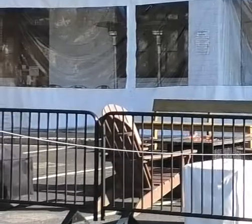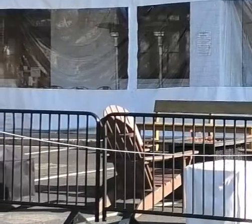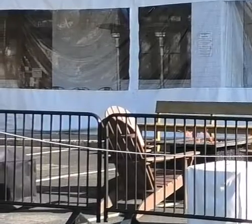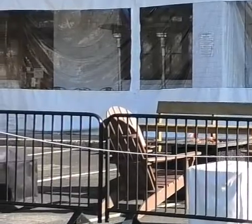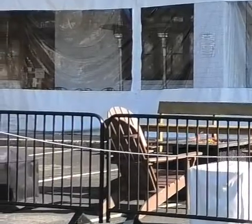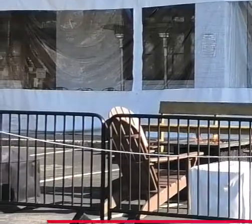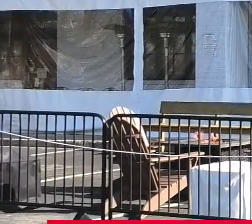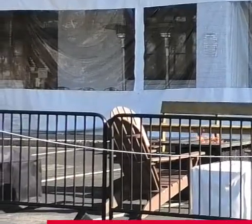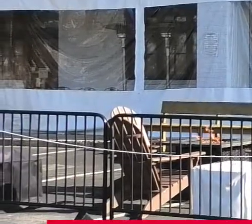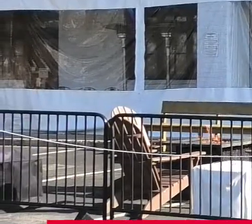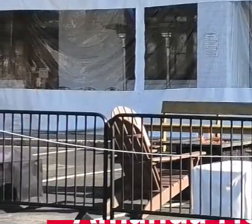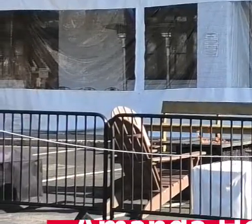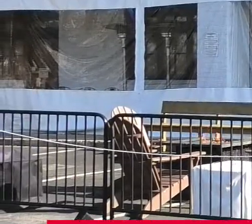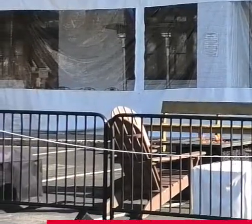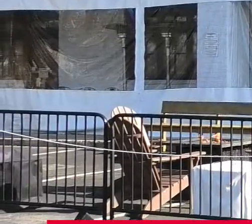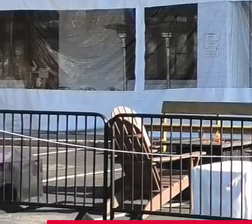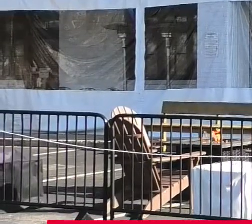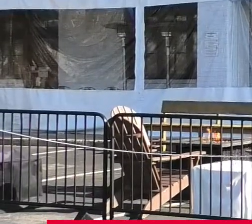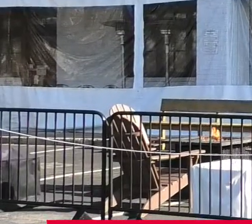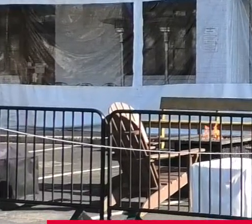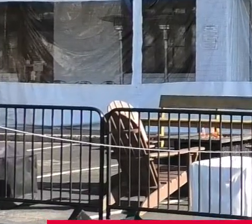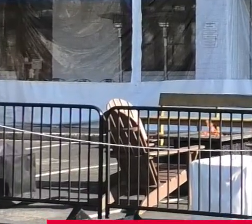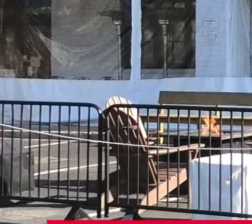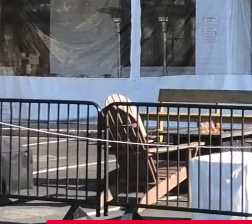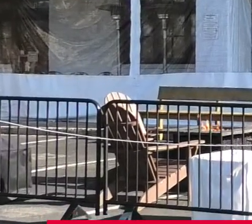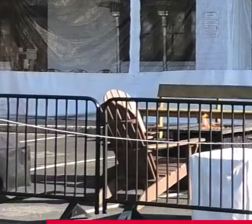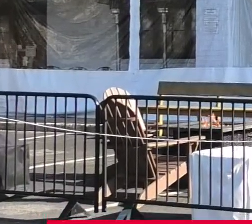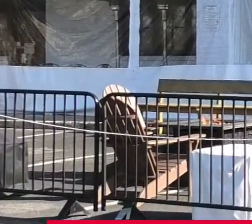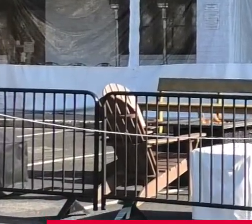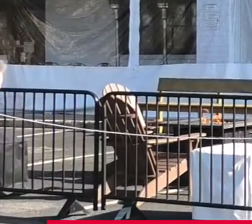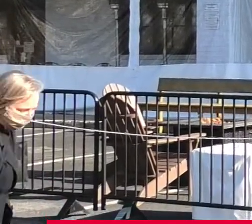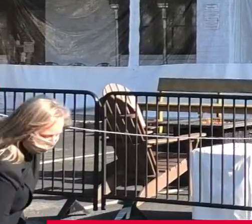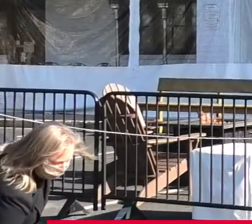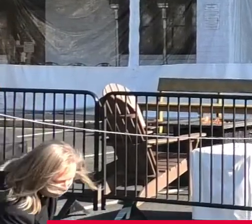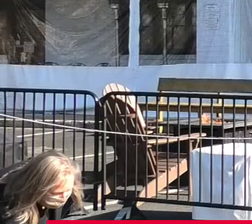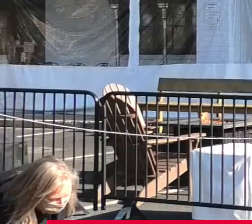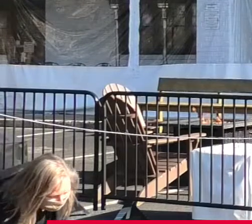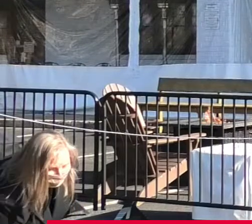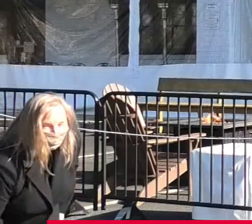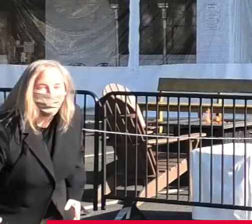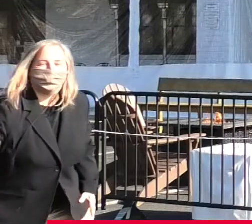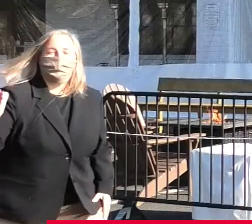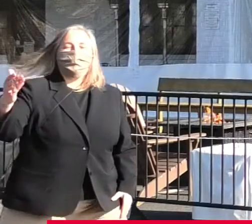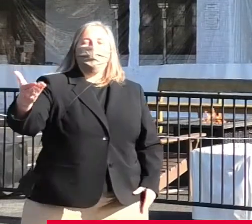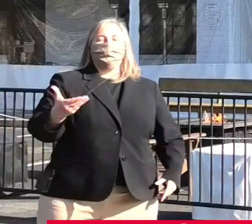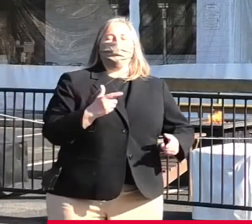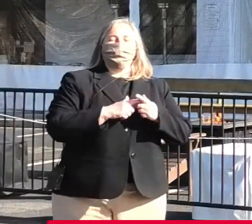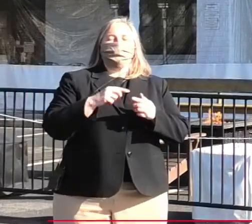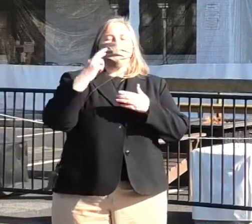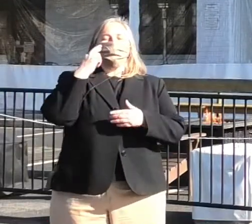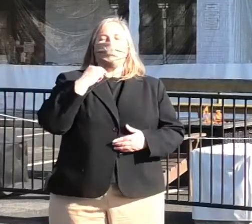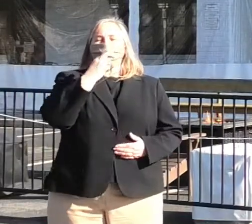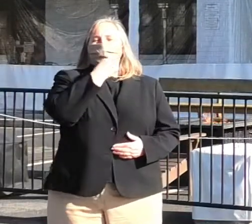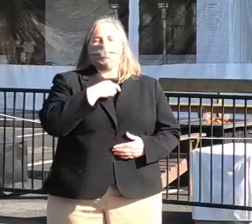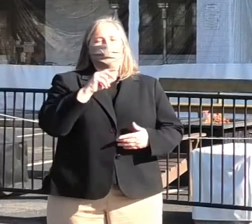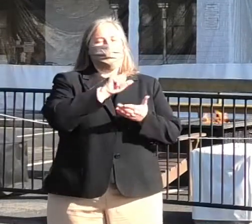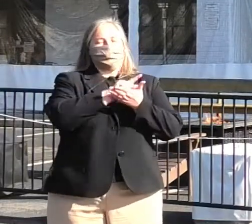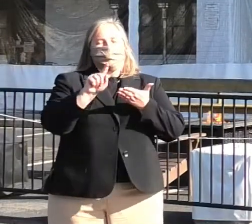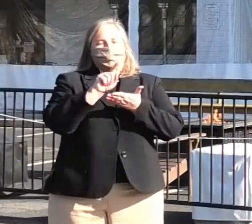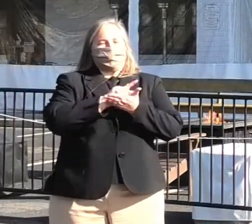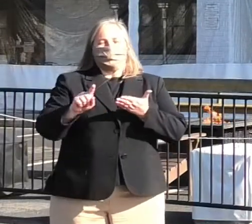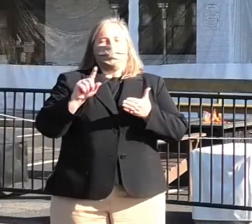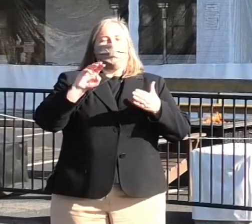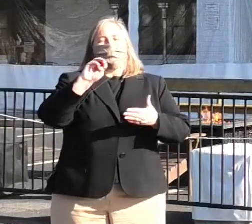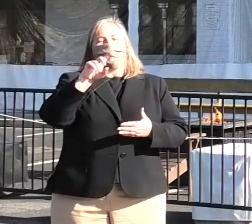I'm Amanda Huff, Executive Director for Visit Howard County. Welcome to our Restaurant Weeks media event to kick